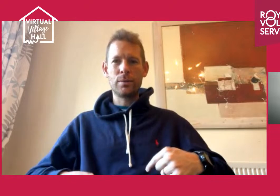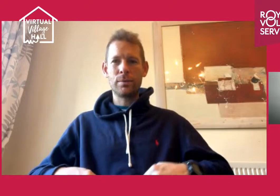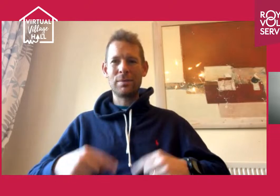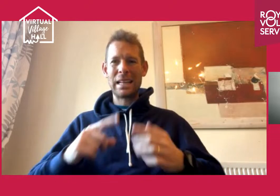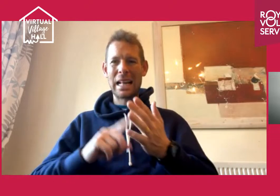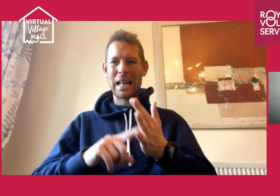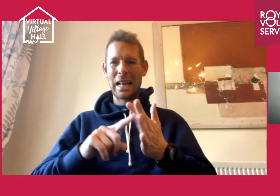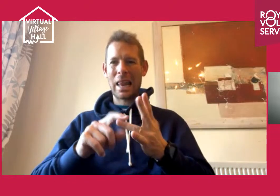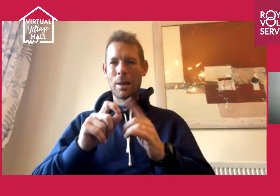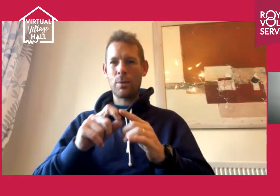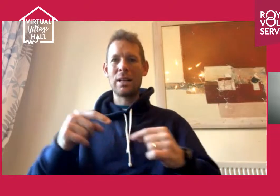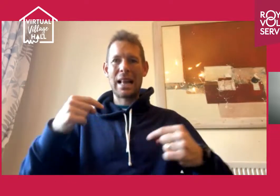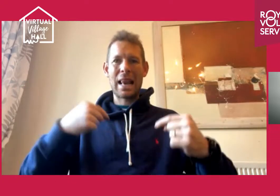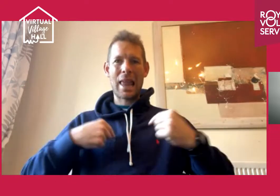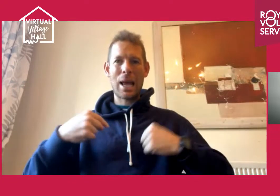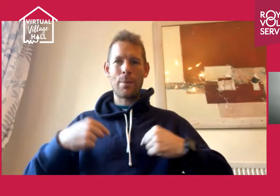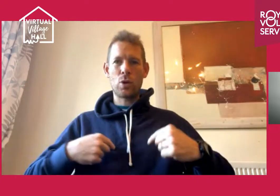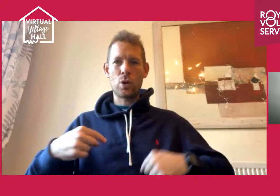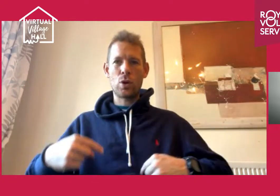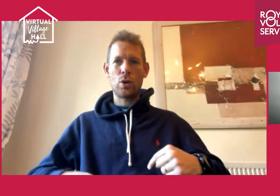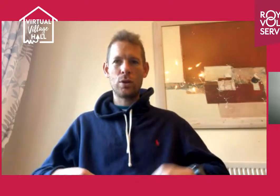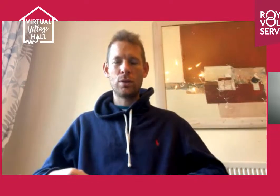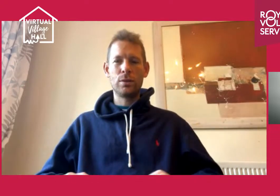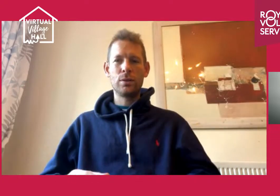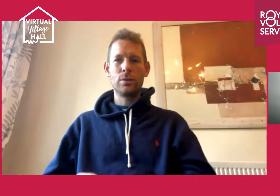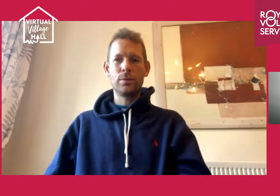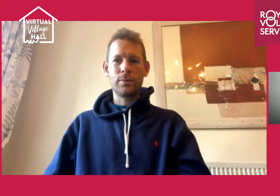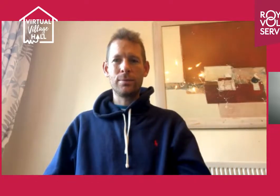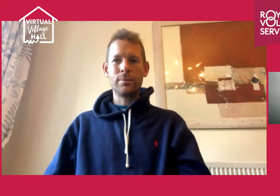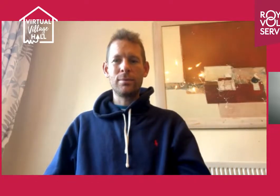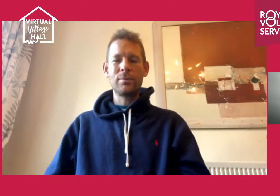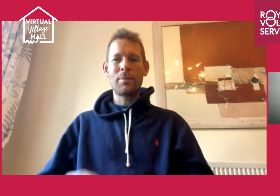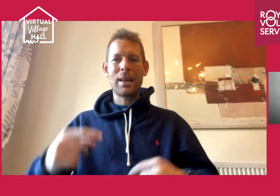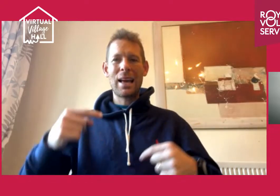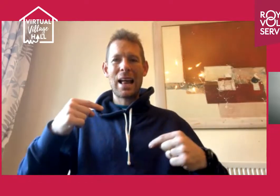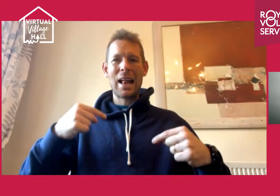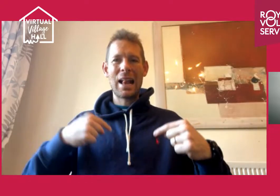And leopard. So that's the leopard with its spots.